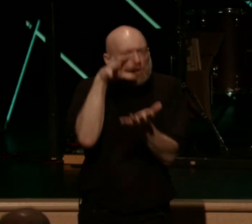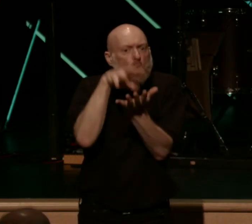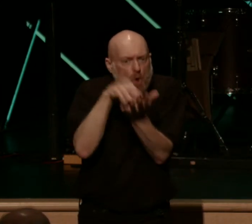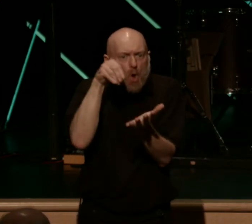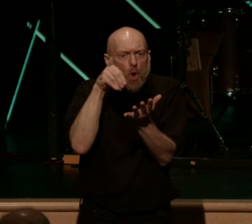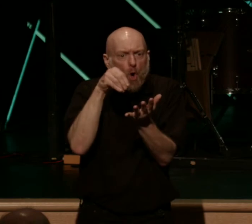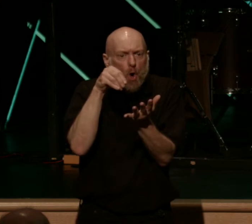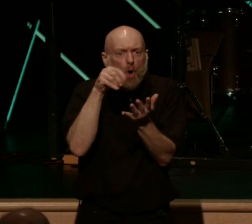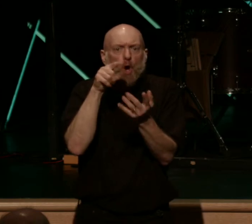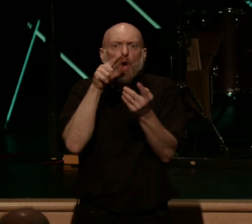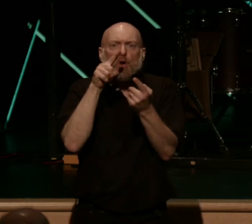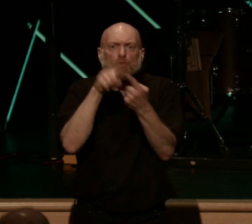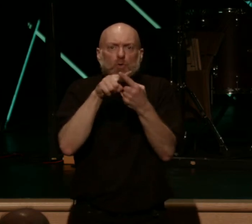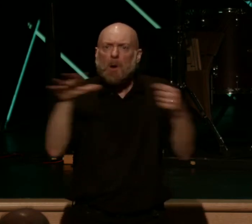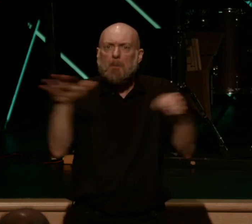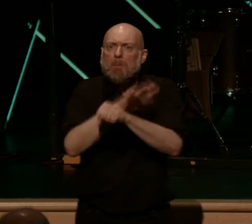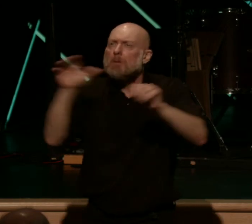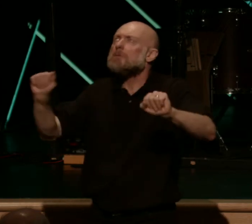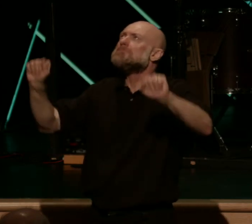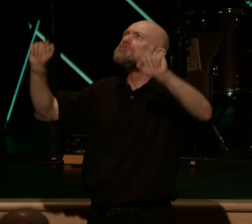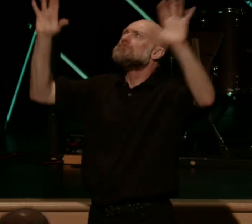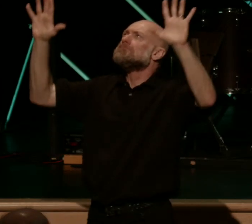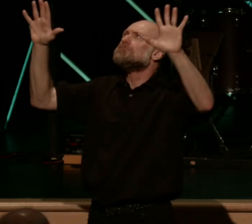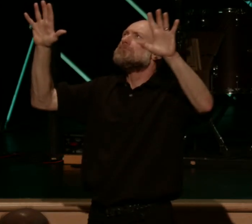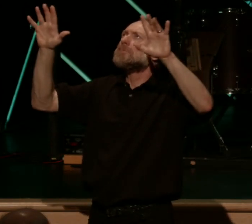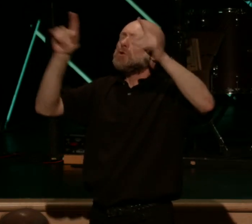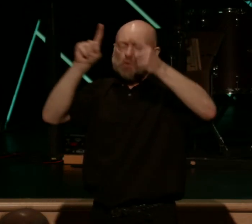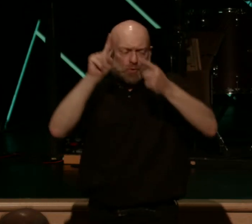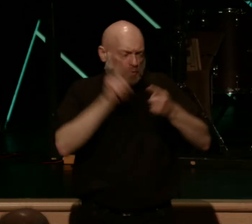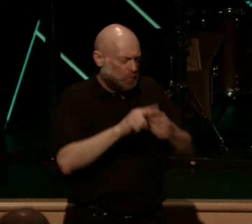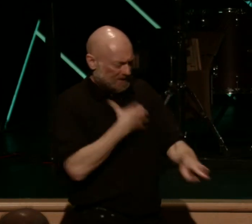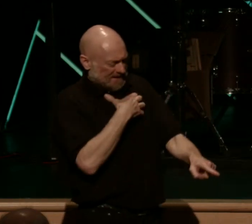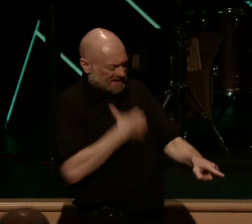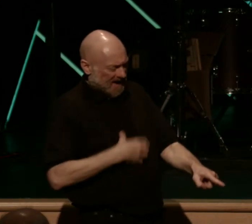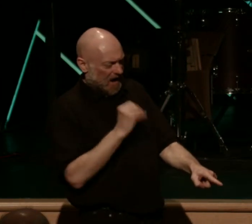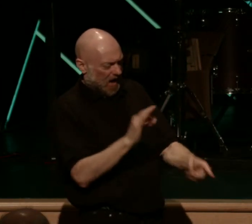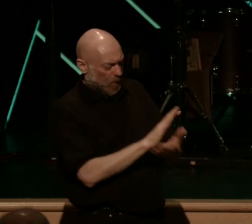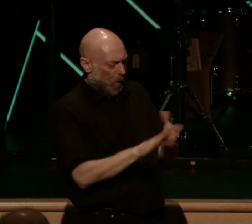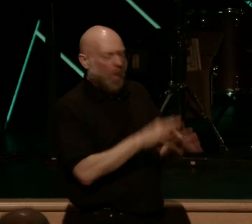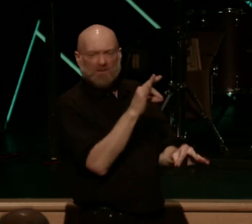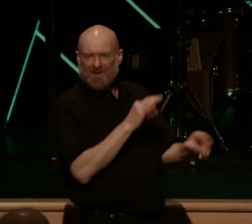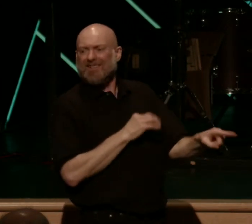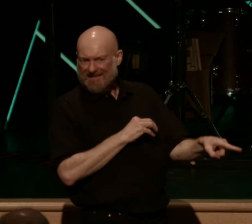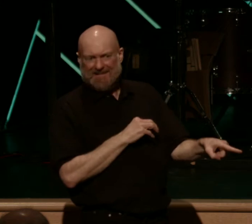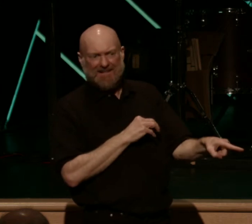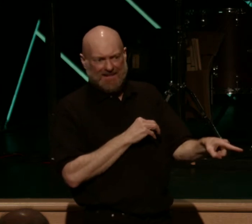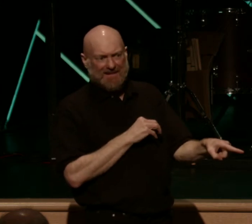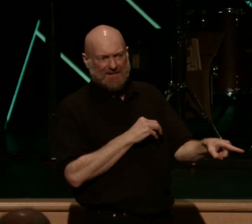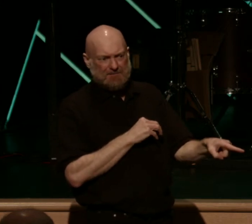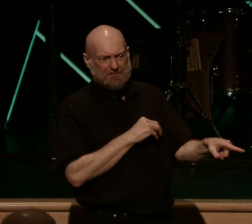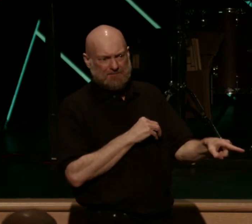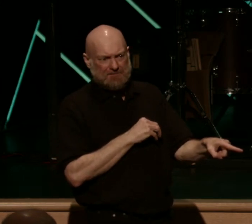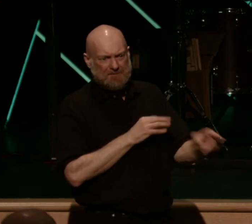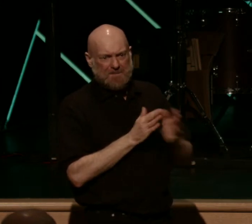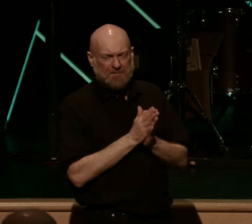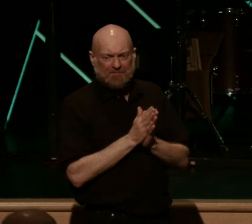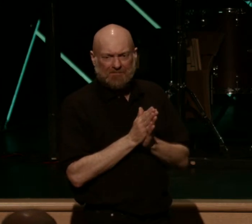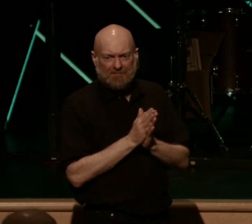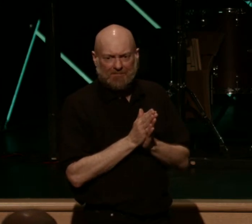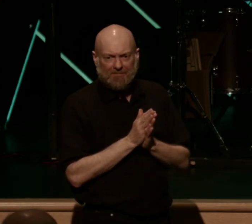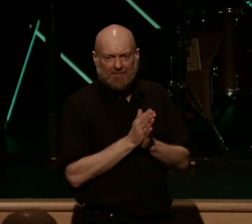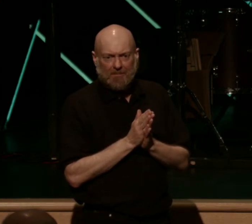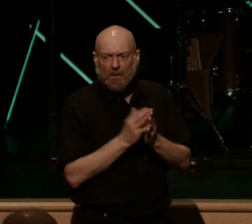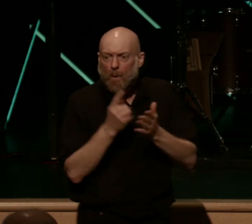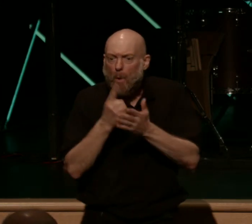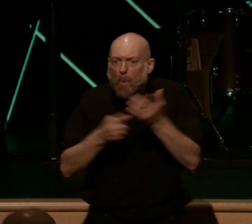to give ourselves over to the desires of the Holy Spirit. And what do we do